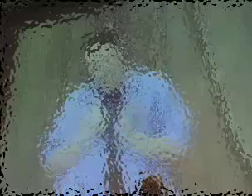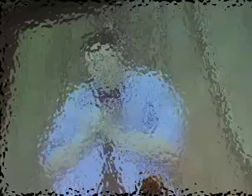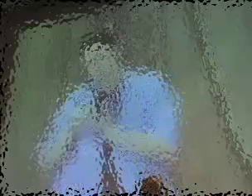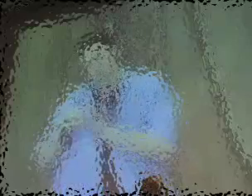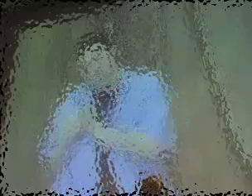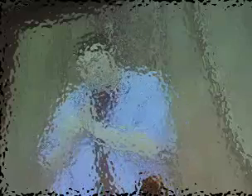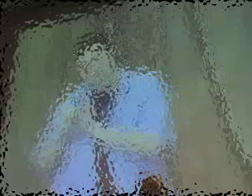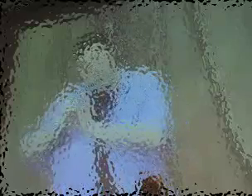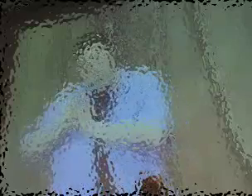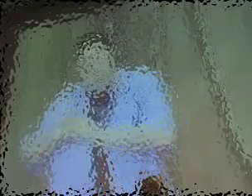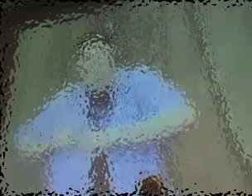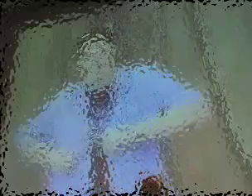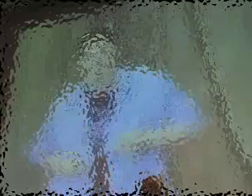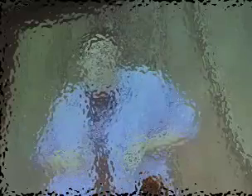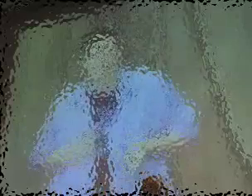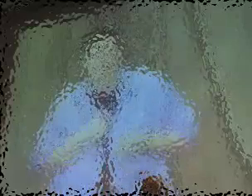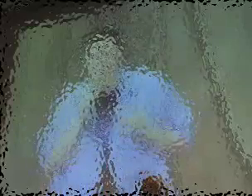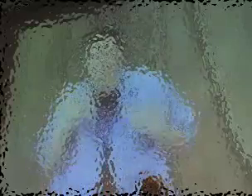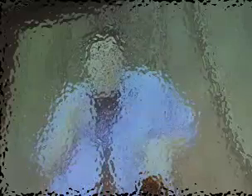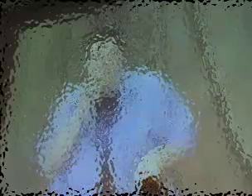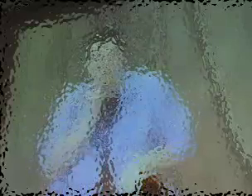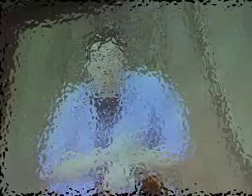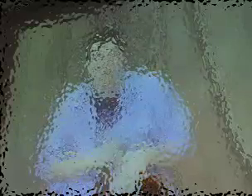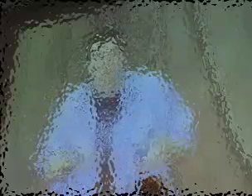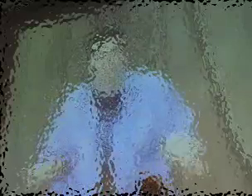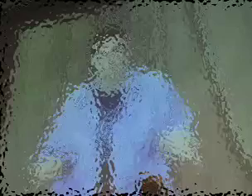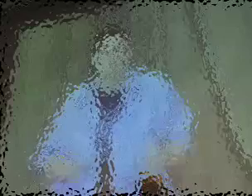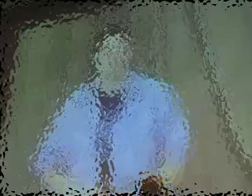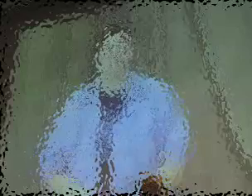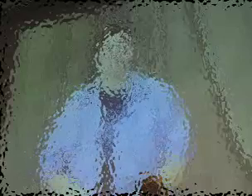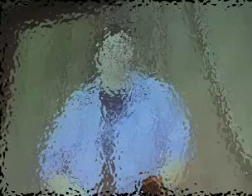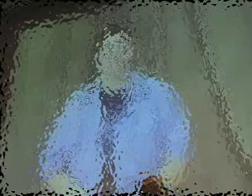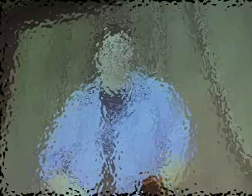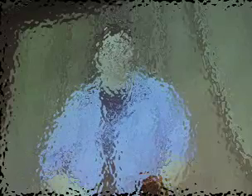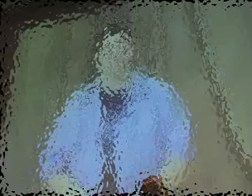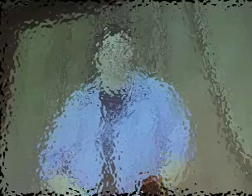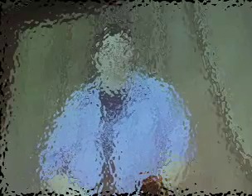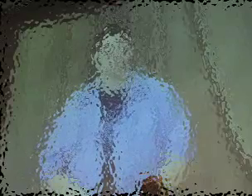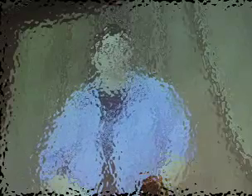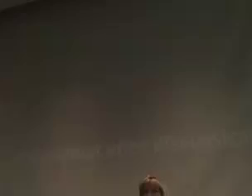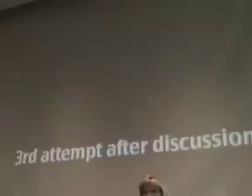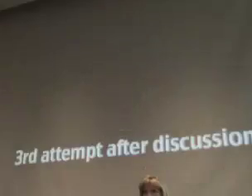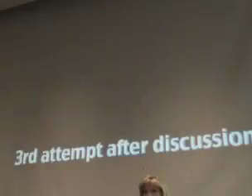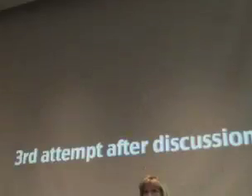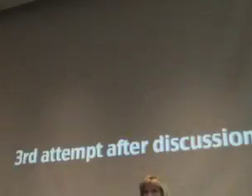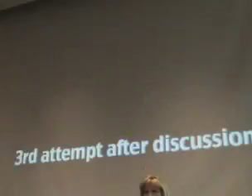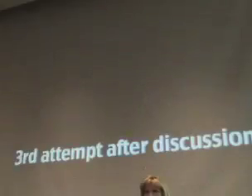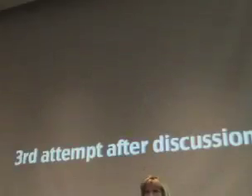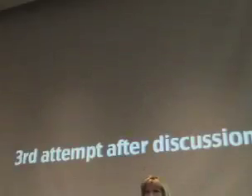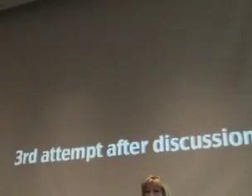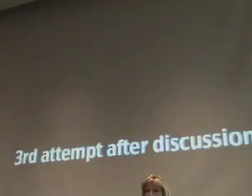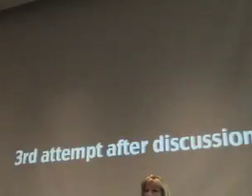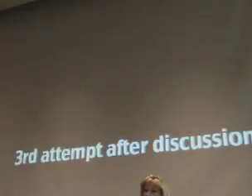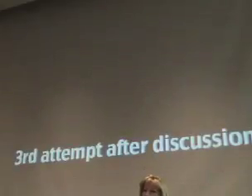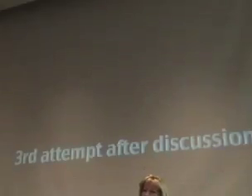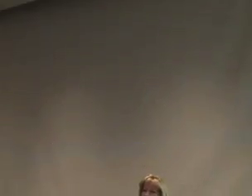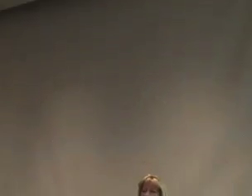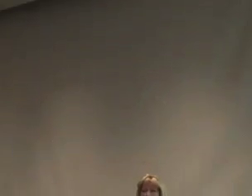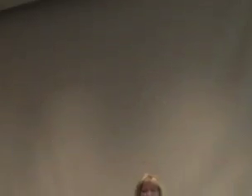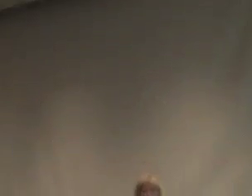I've been working on this math and it's so boring, it's taking me hours, but I still haven't finished with the work. He still doesn't understand what the phrase,